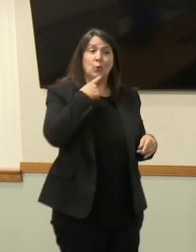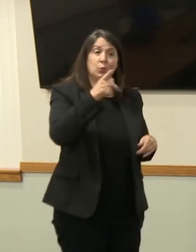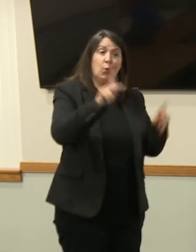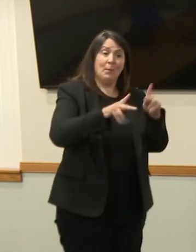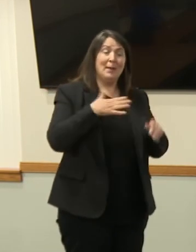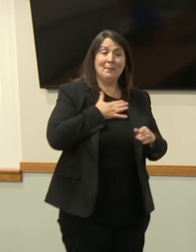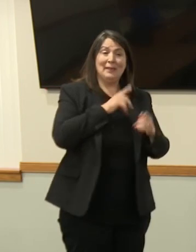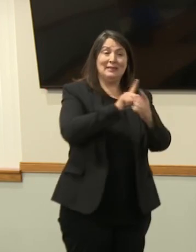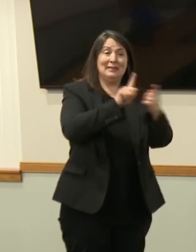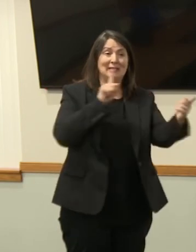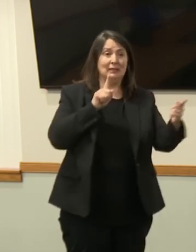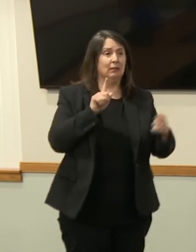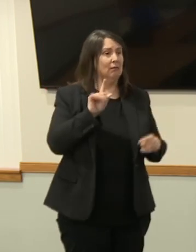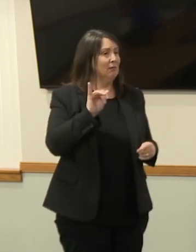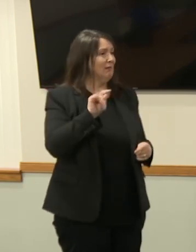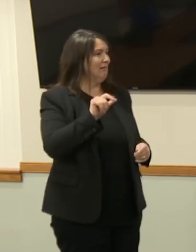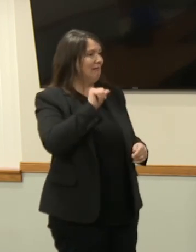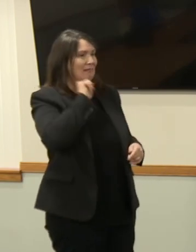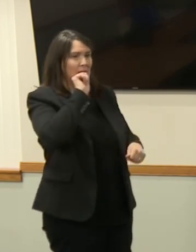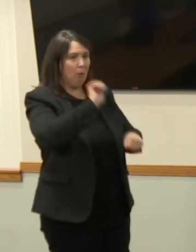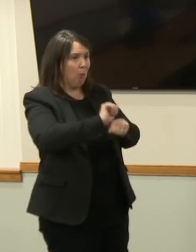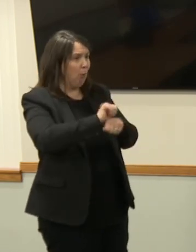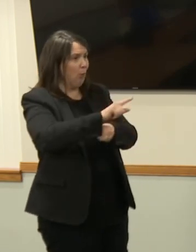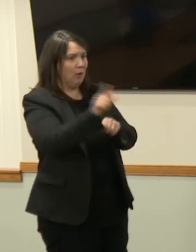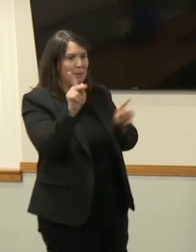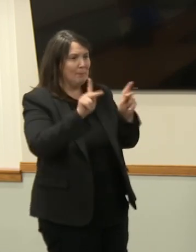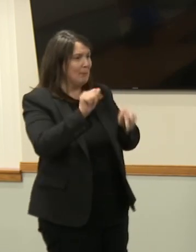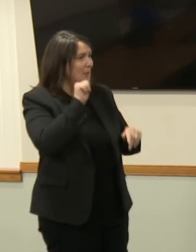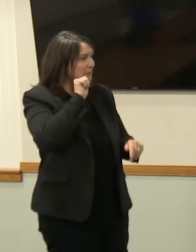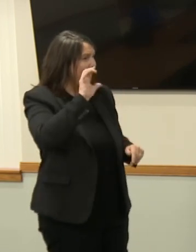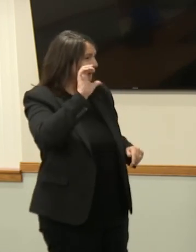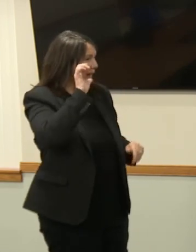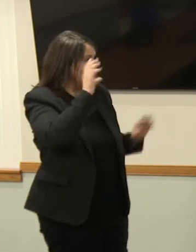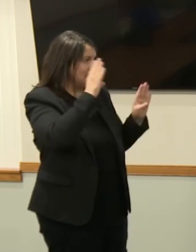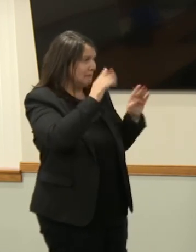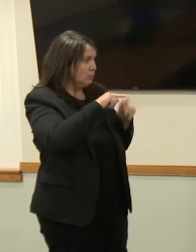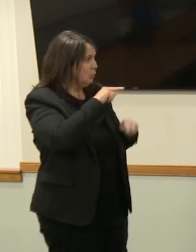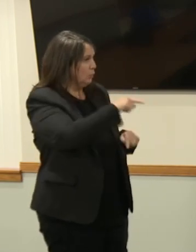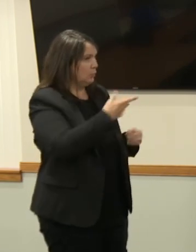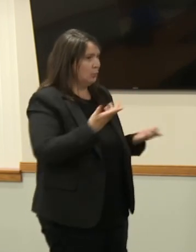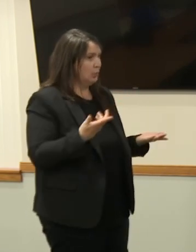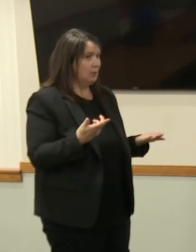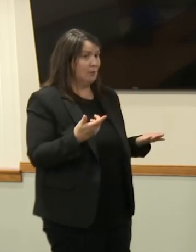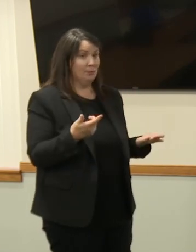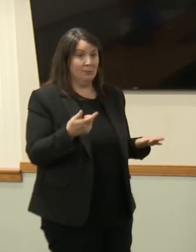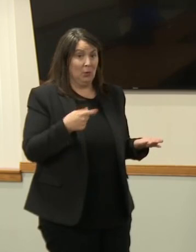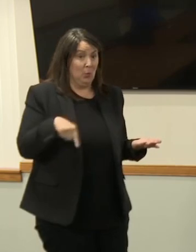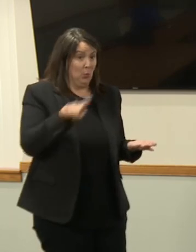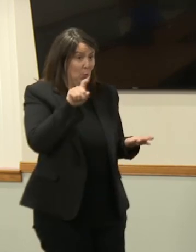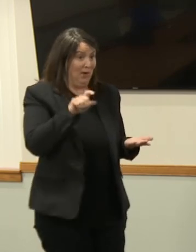feet. It's not working. Do we just have to get punished?